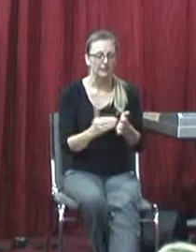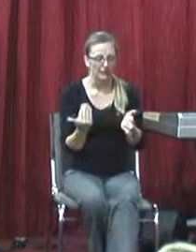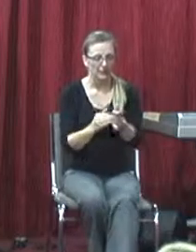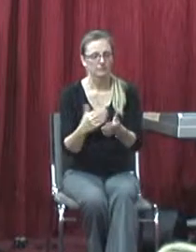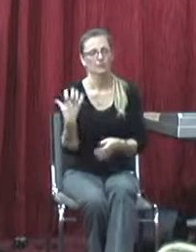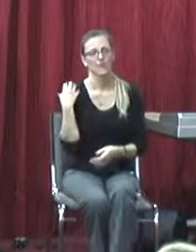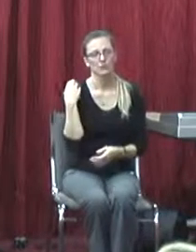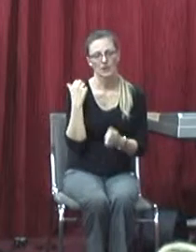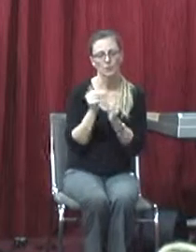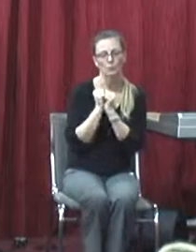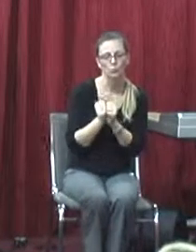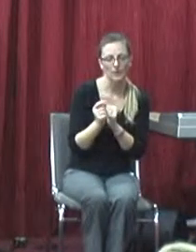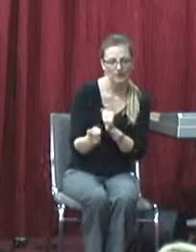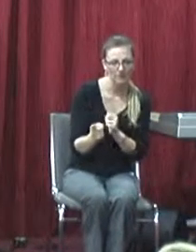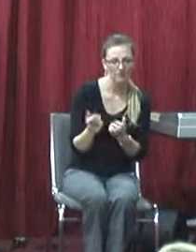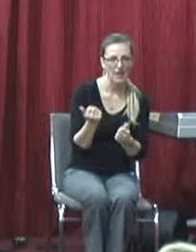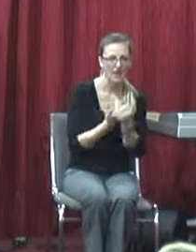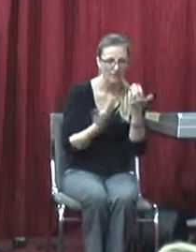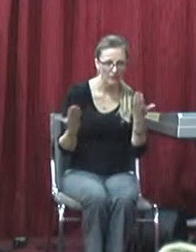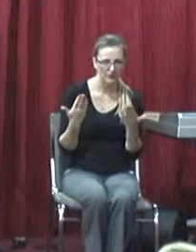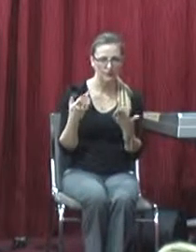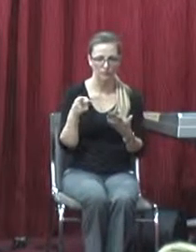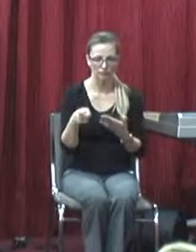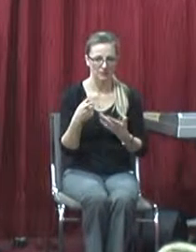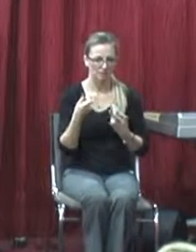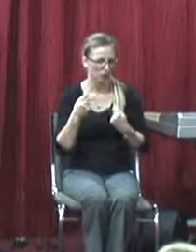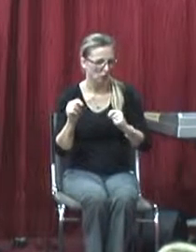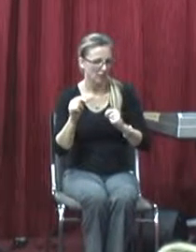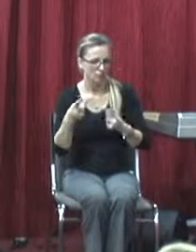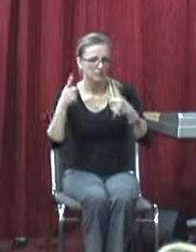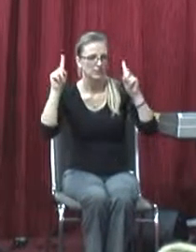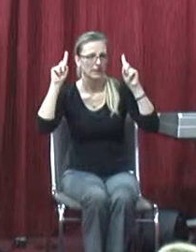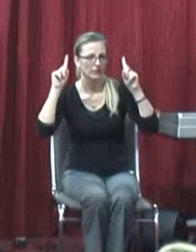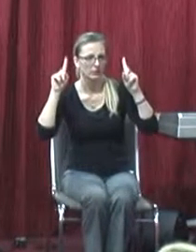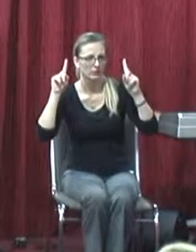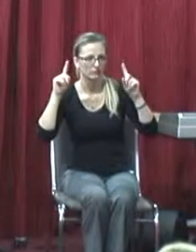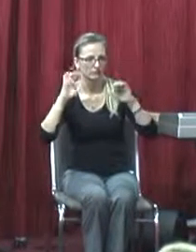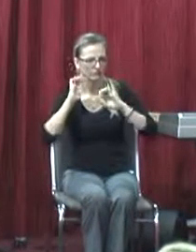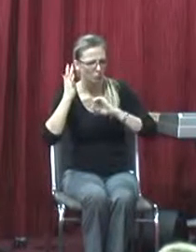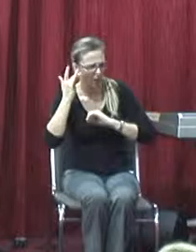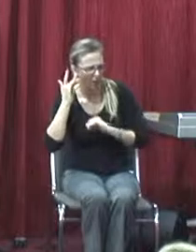and Adonai made everything he set his hand to successful.